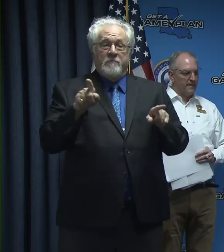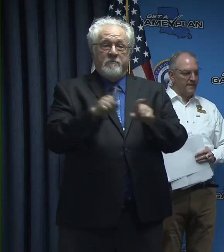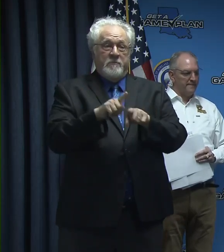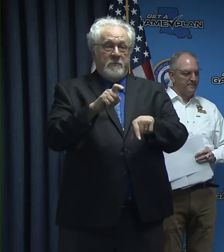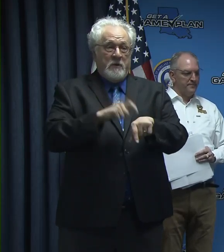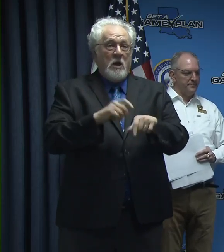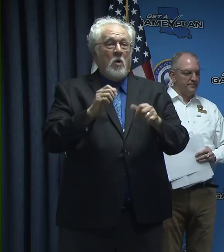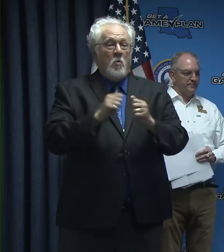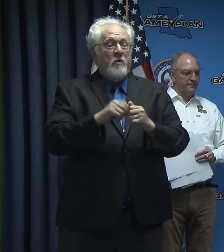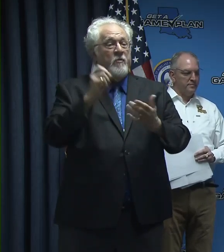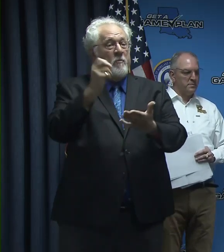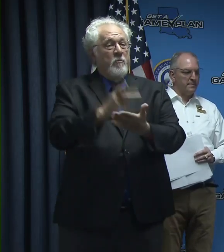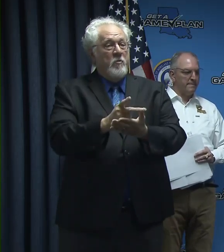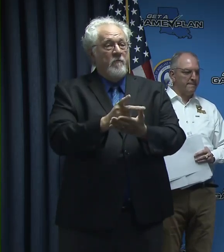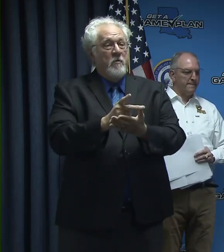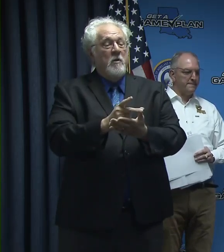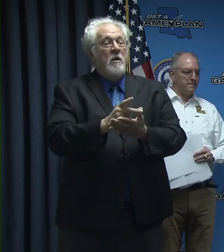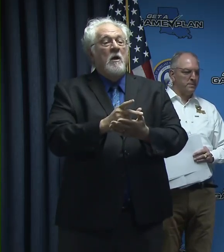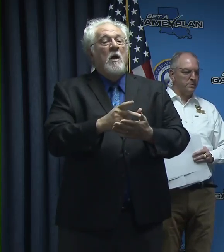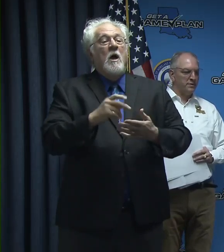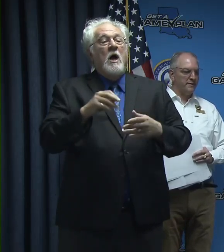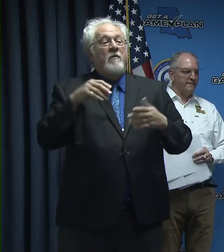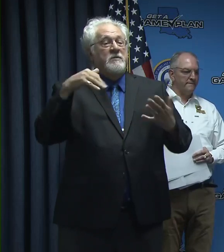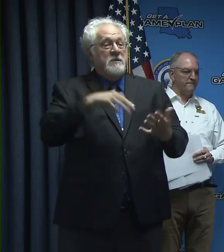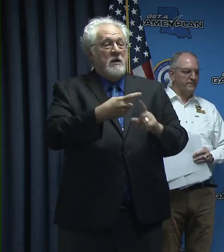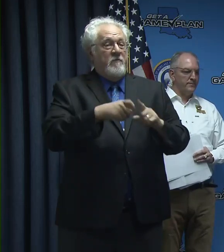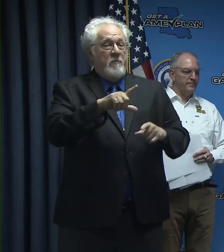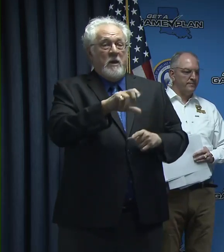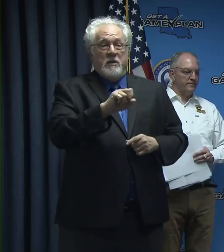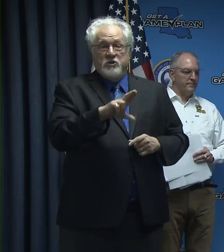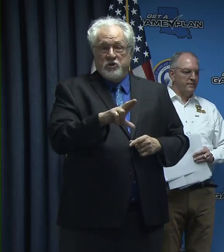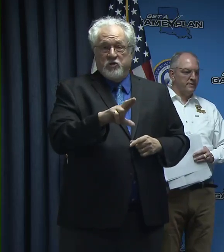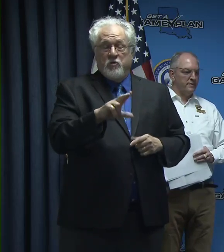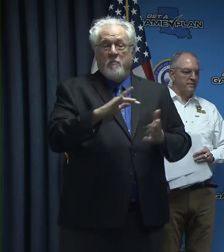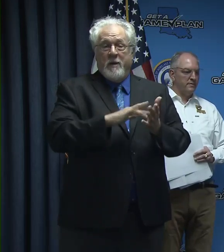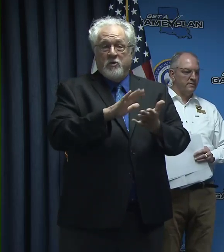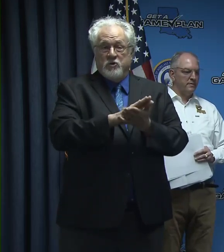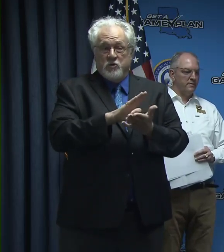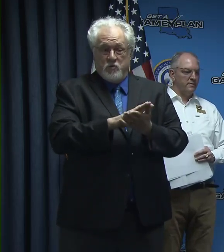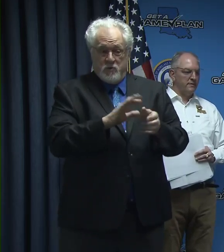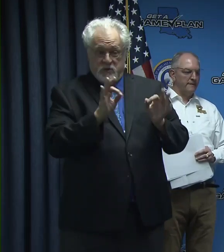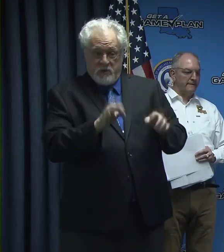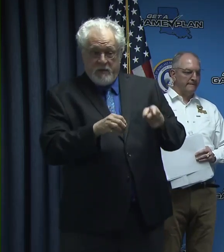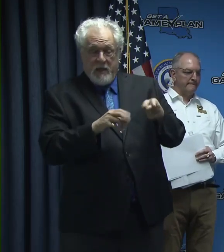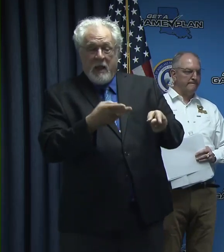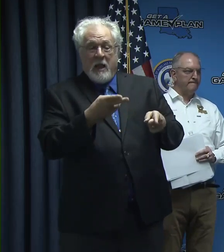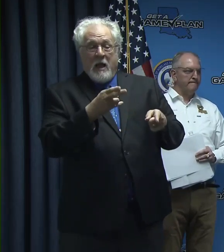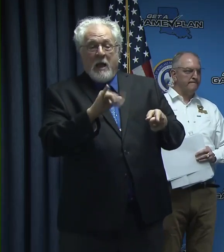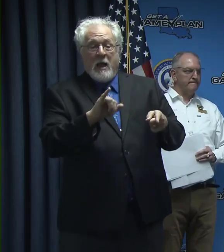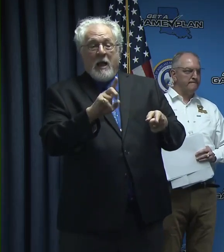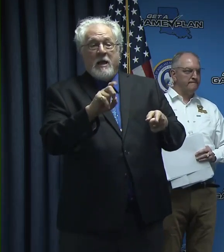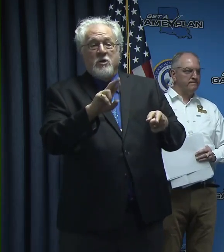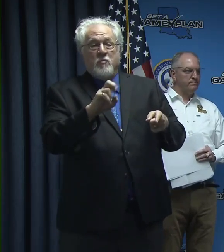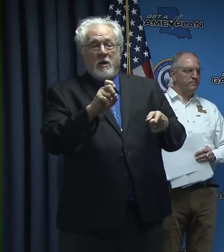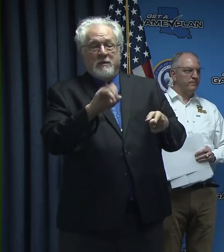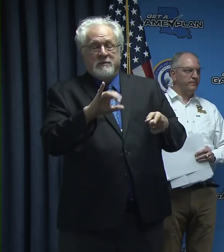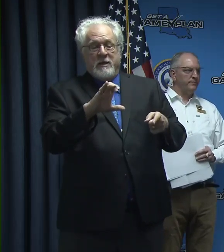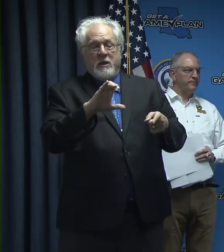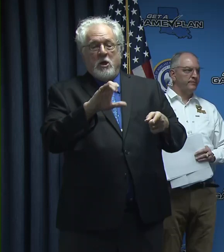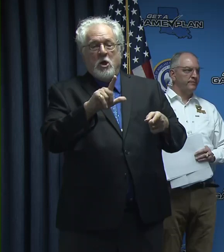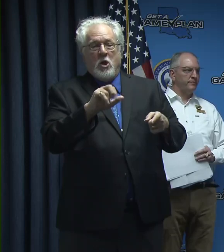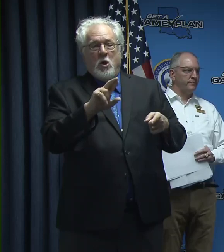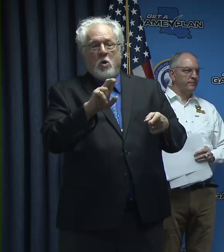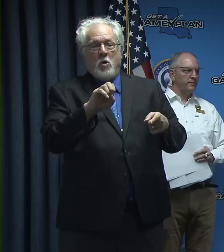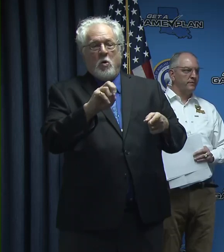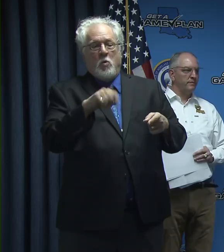coincided with the approval of a clinical study by the LSU Medical School to determine whether or not hydroxychloroquine is